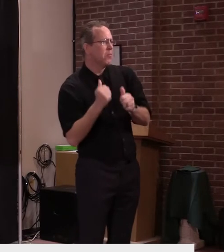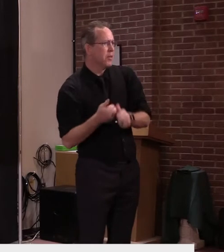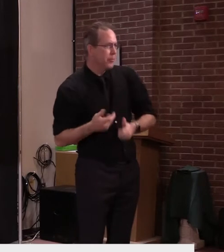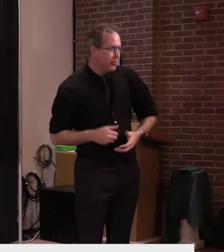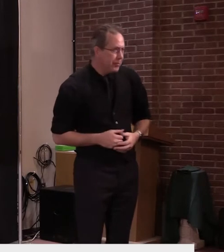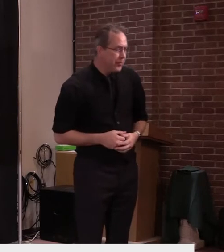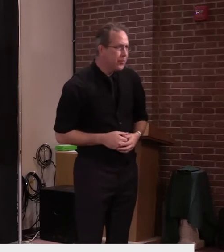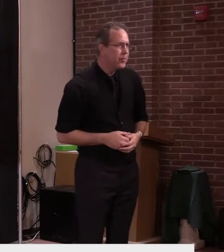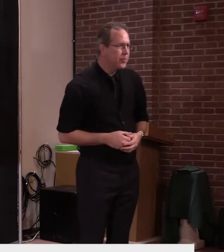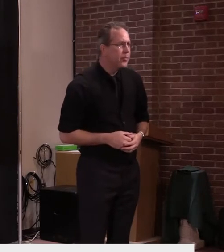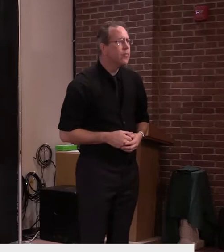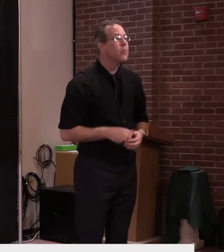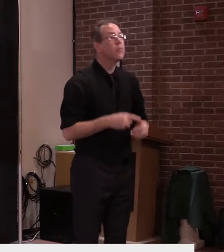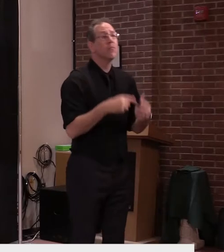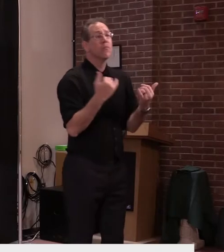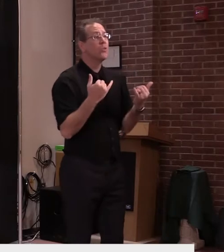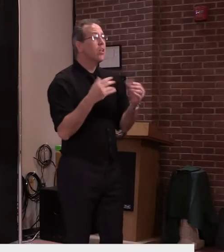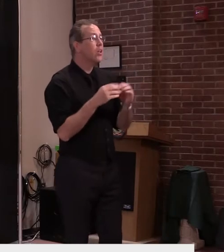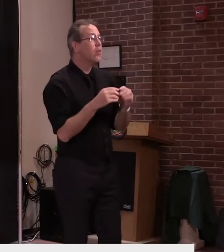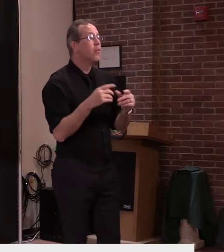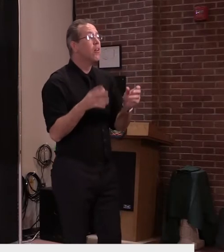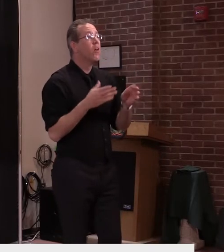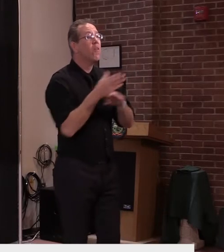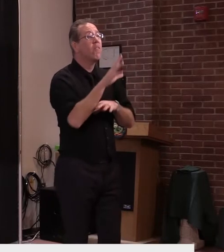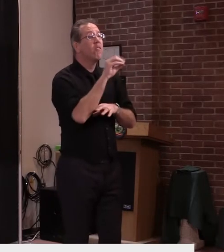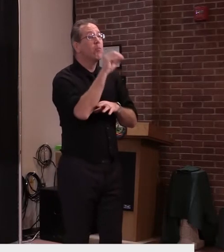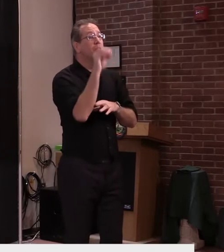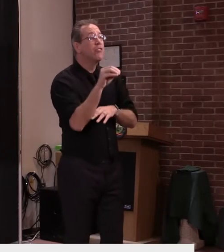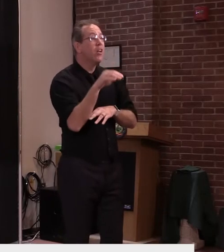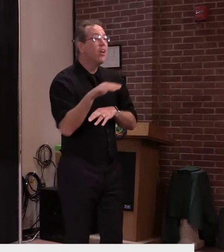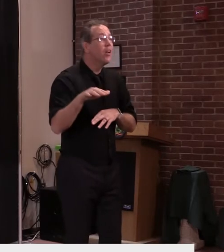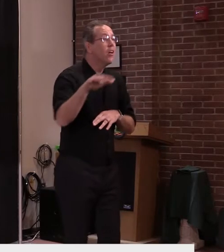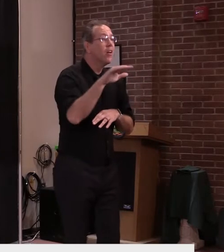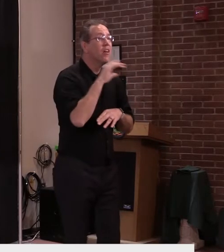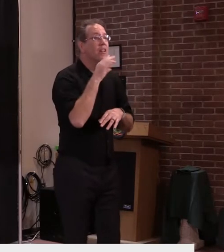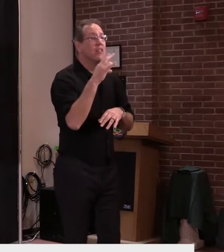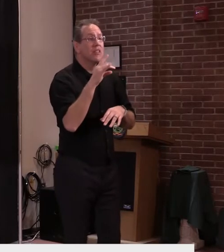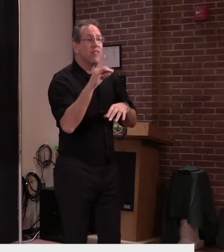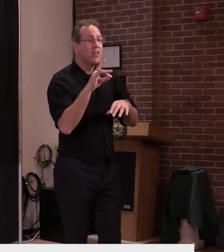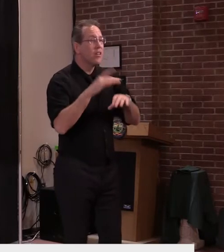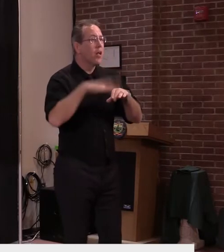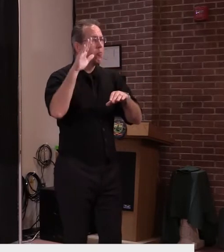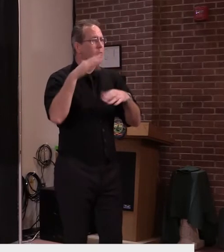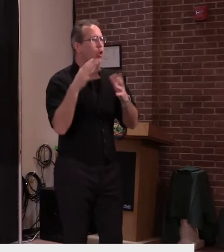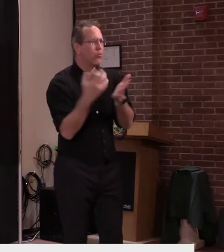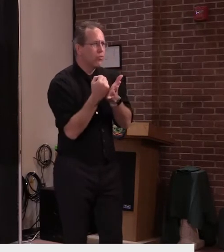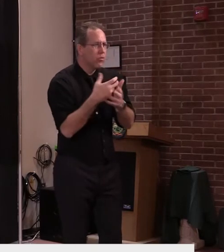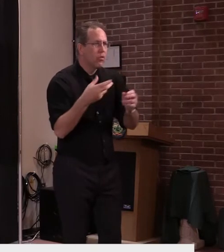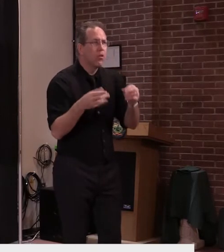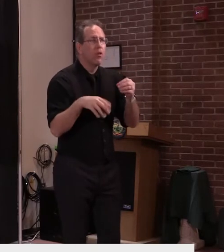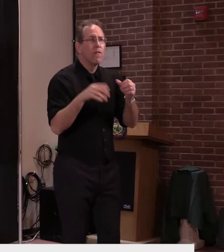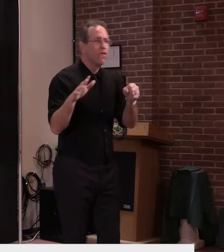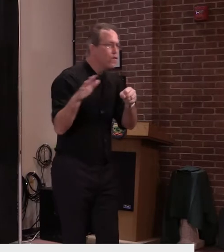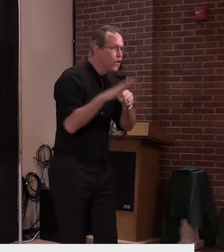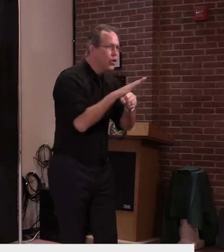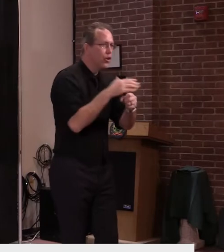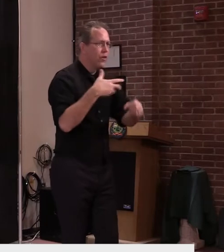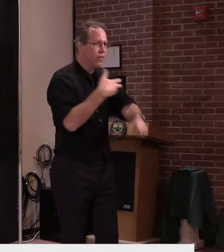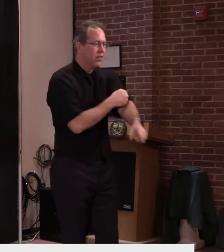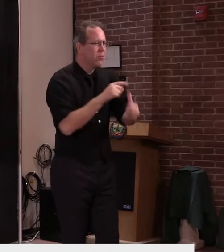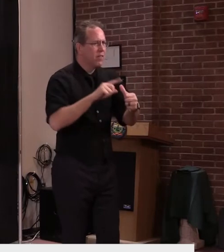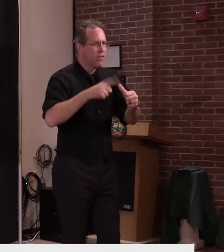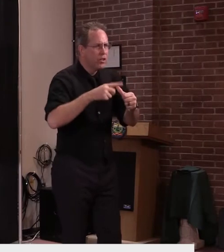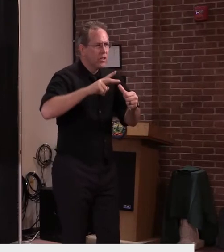over 50% of Vermonters age 18 and older are fully vaccinated and have received a booster shot.